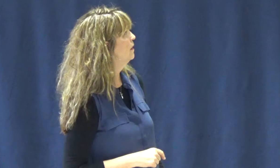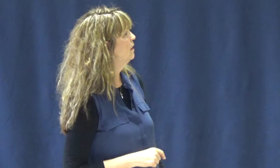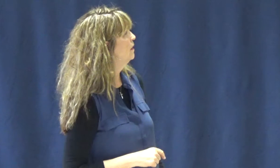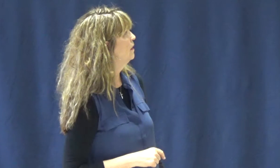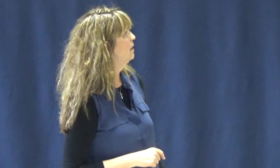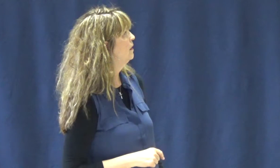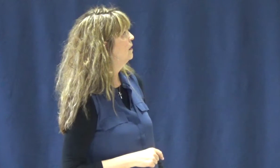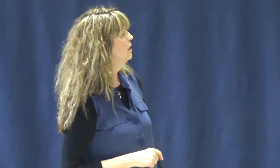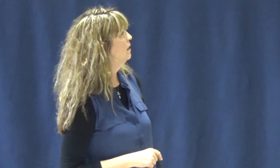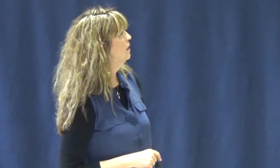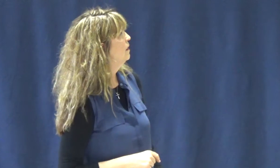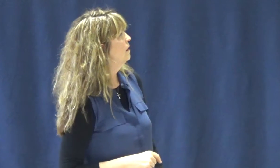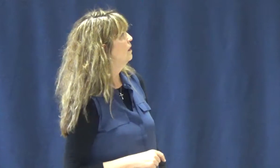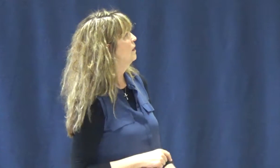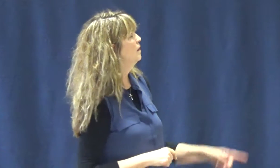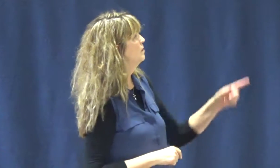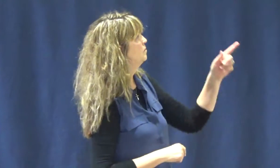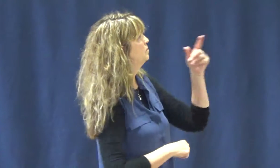he says,